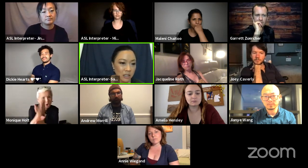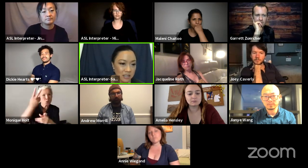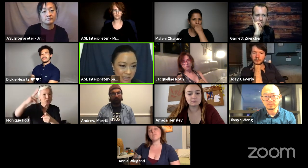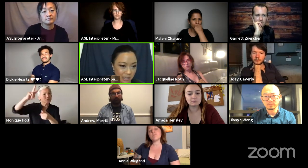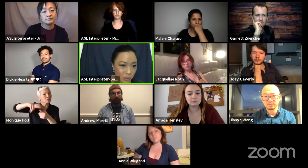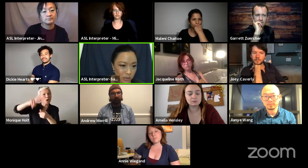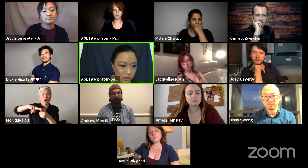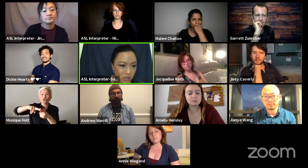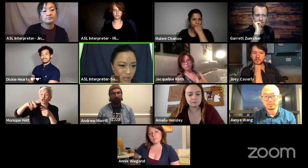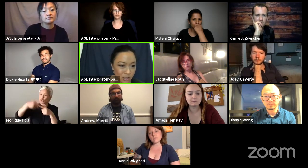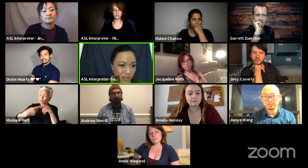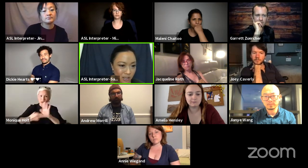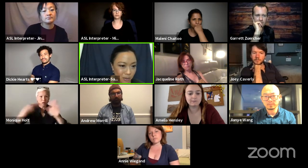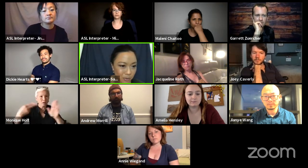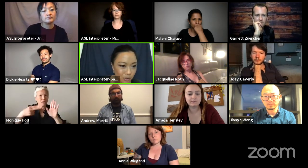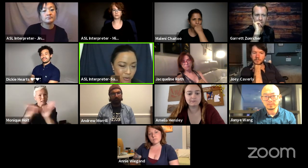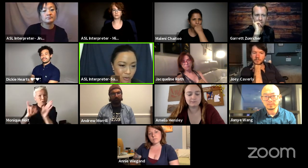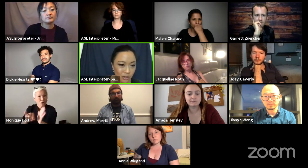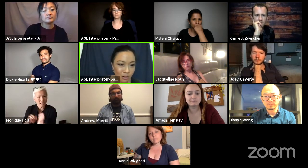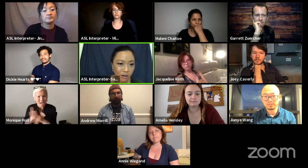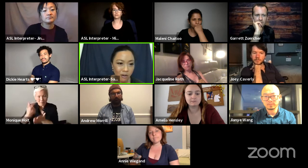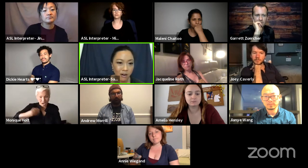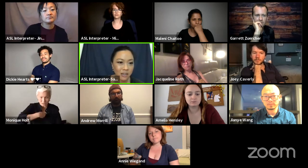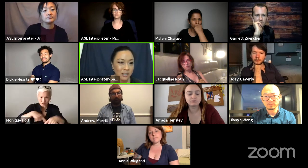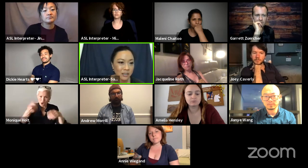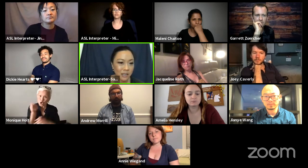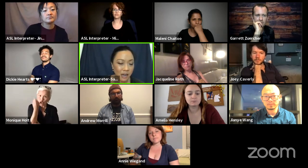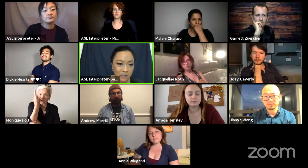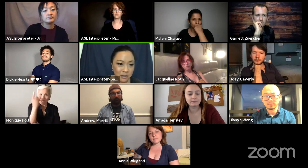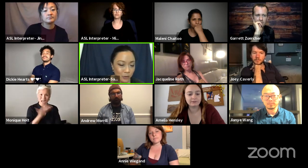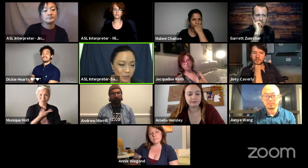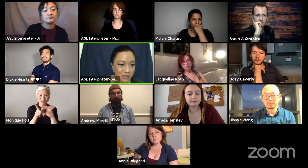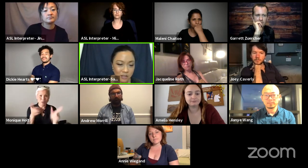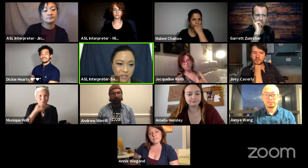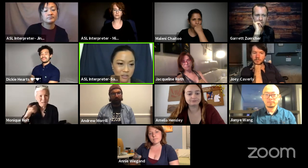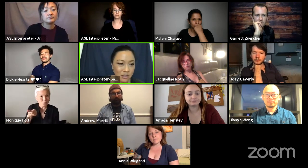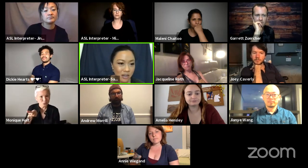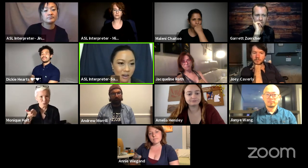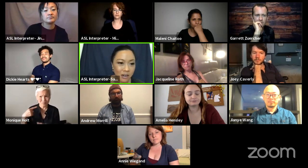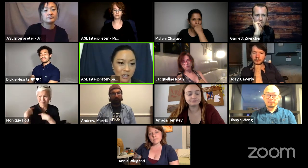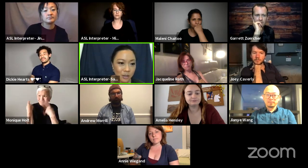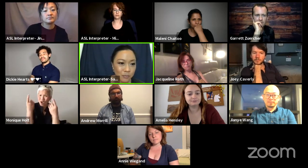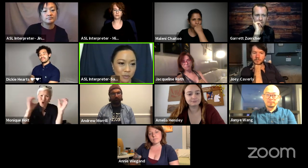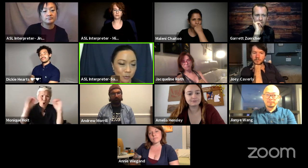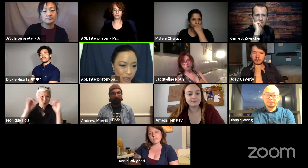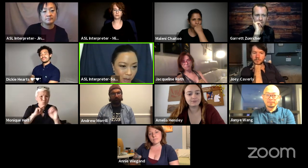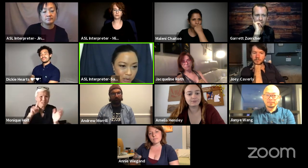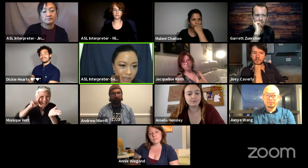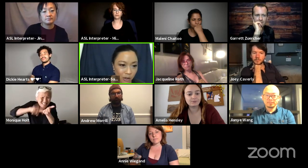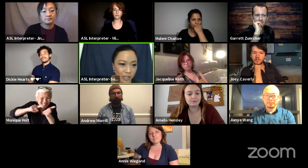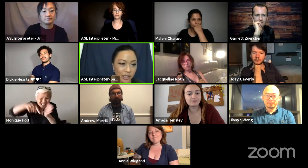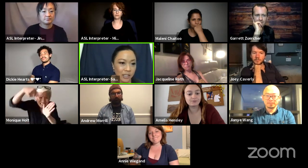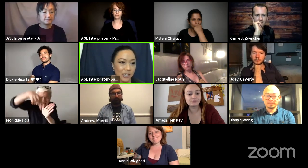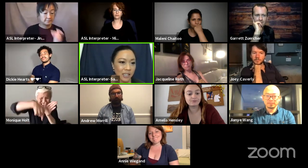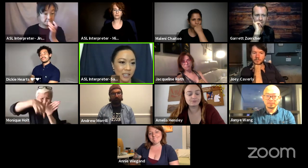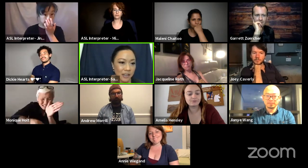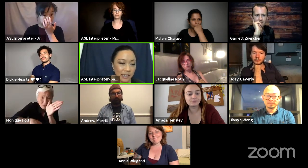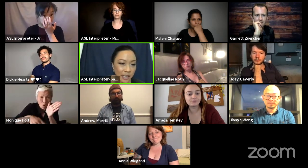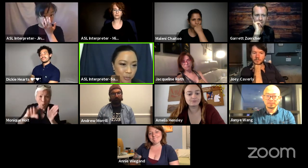sign language. You know, there are a lot of different distinctions there. The vocabulary, the labels